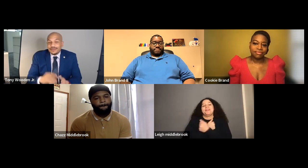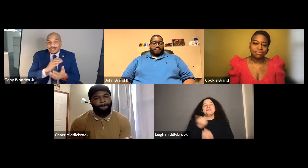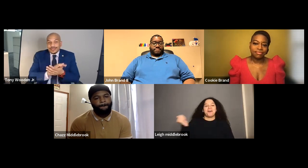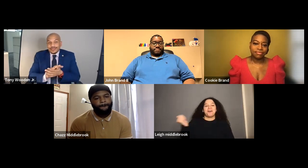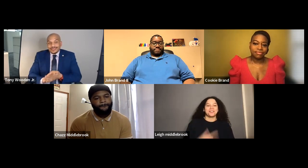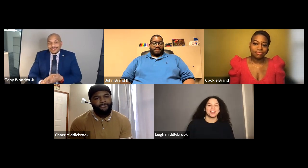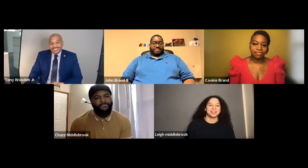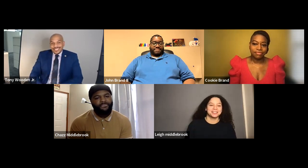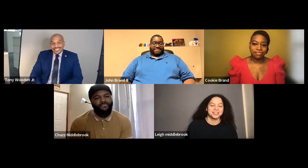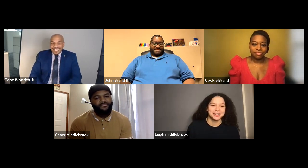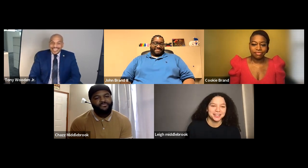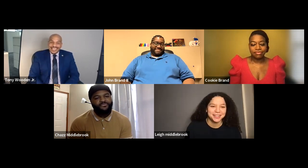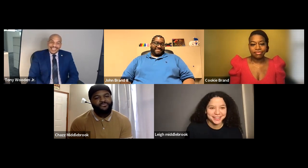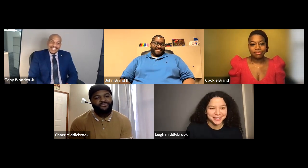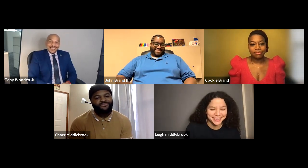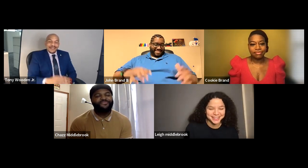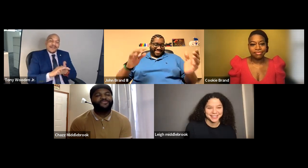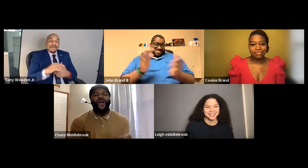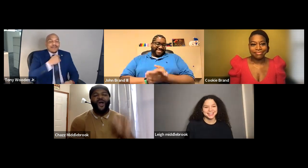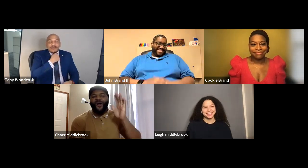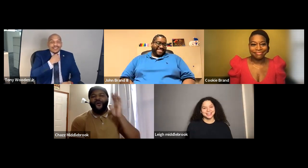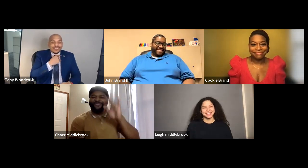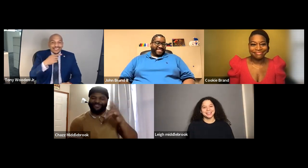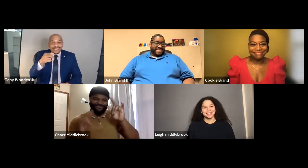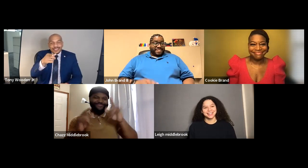with that. Yeah, you know, I love all of y'all. You know